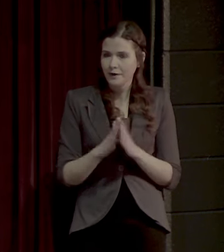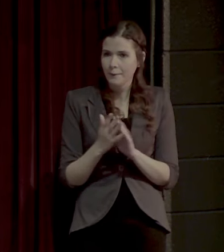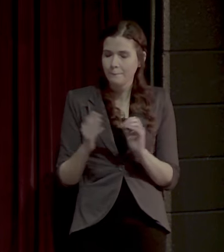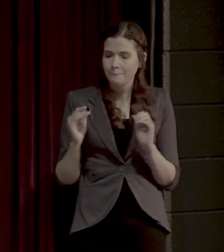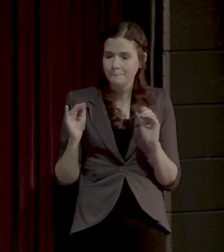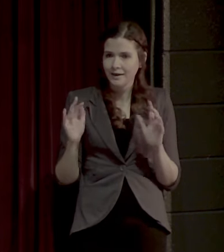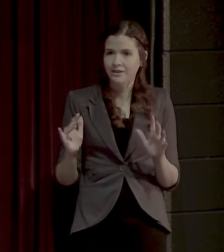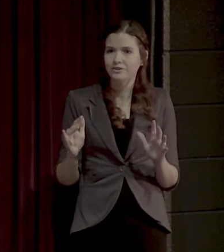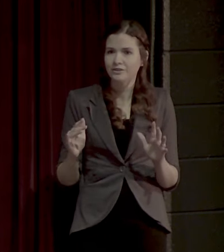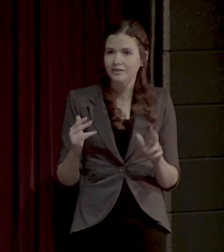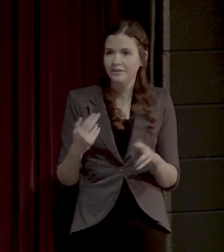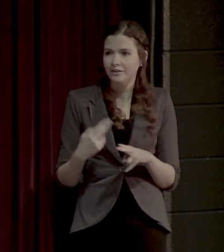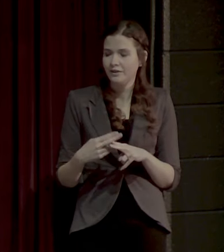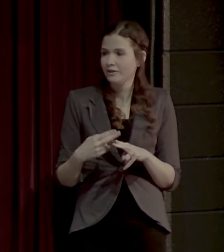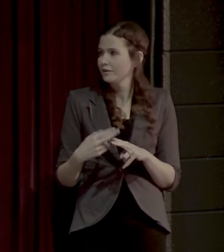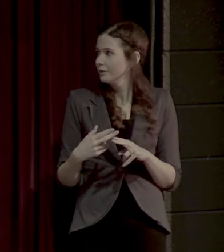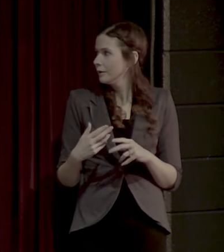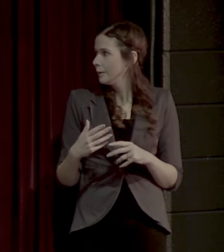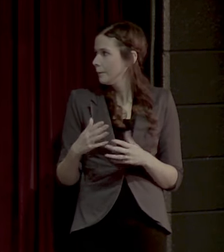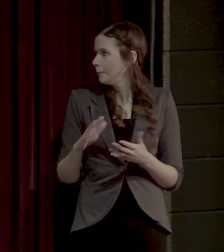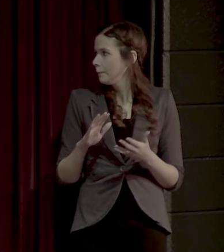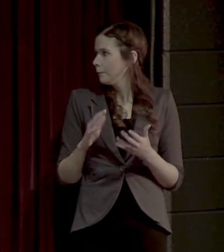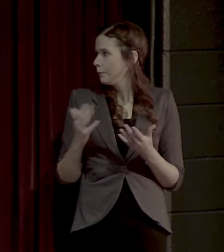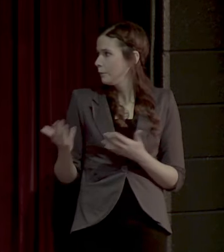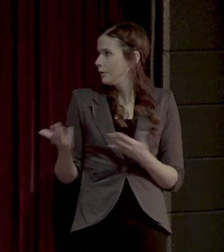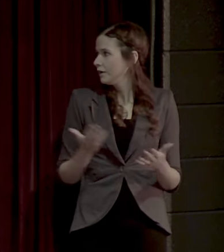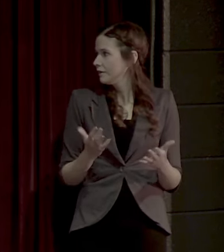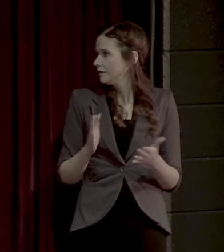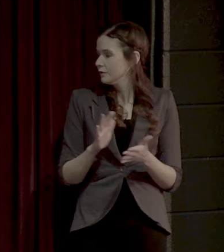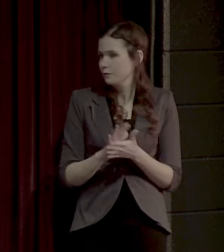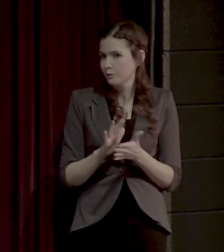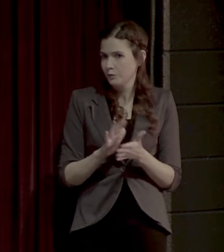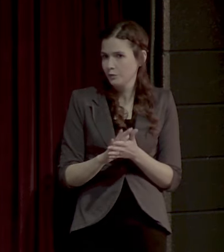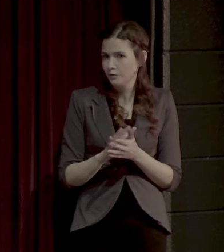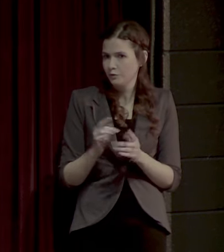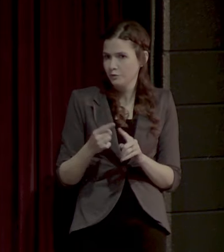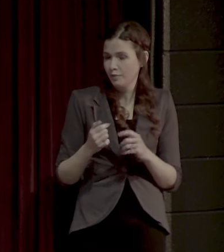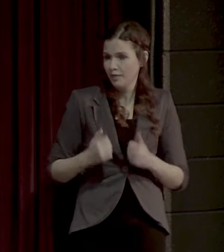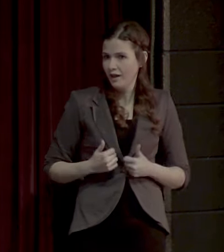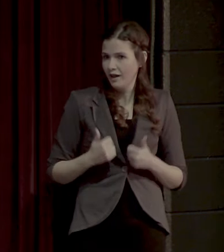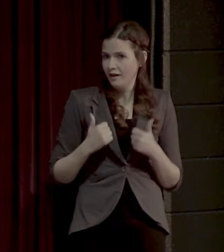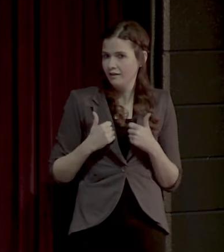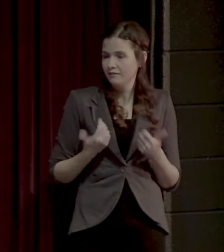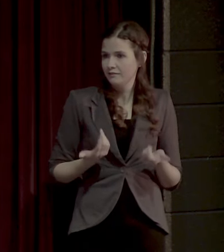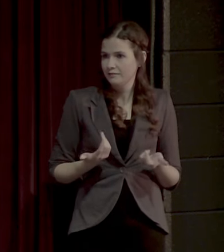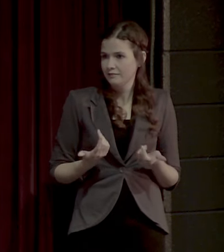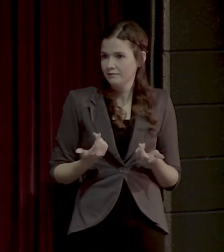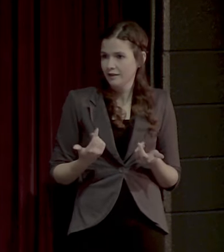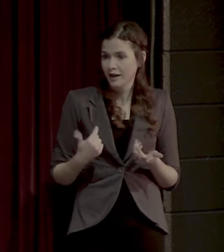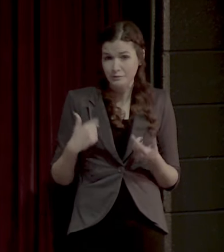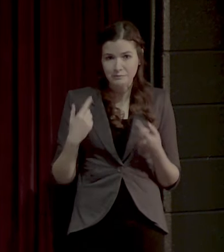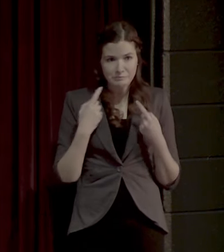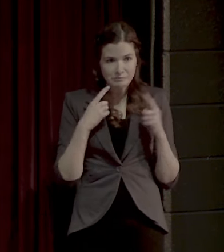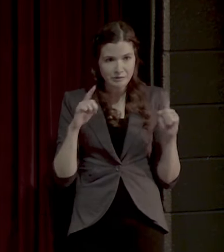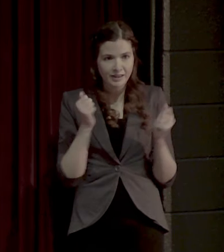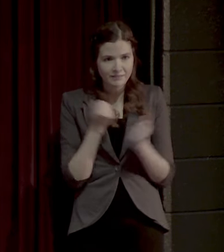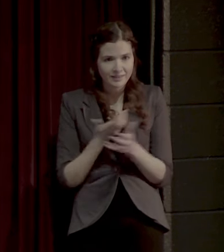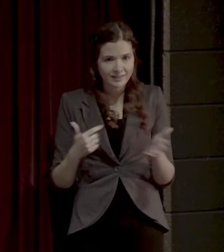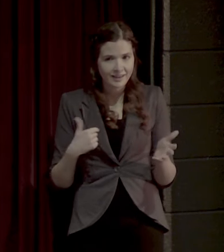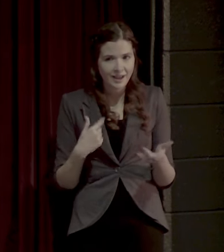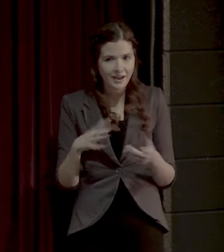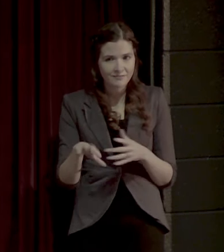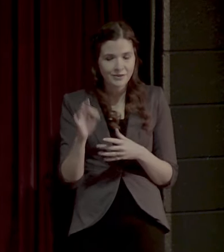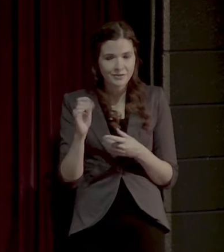life. After that, I was accomplishing a little bit of everything. And along the way, I found some